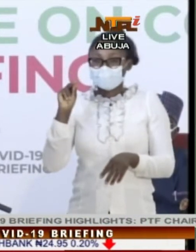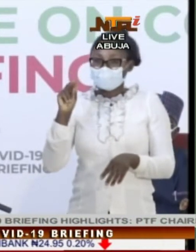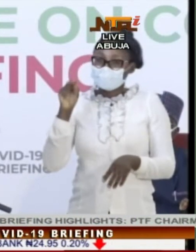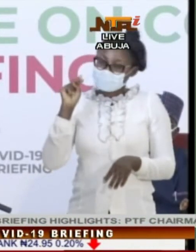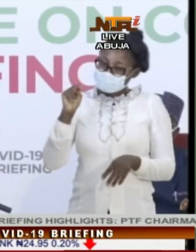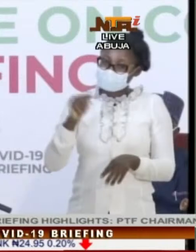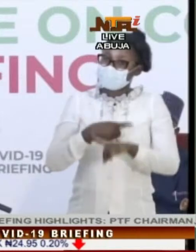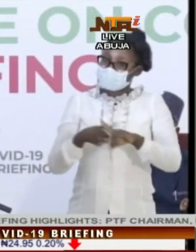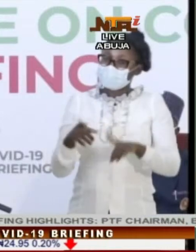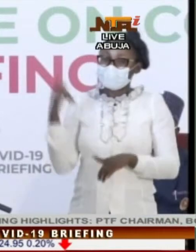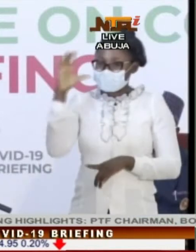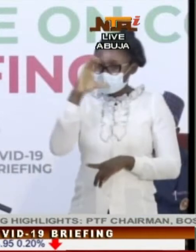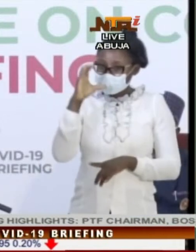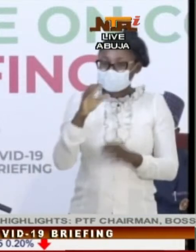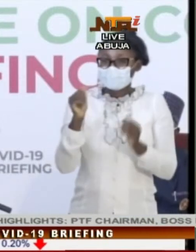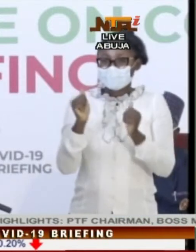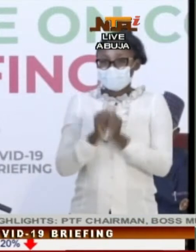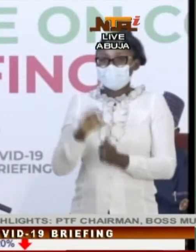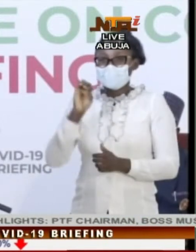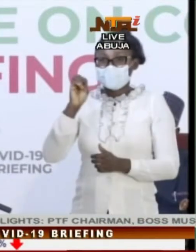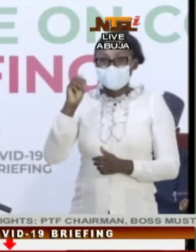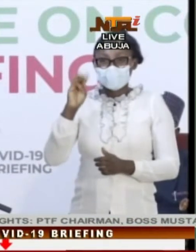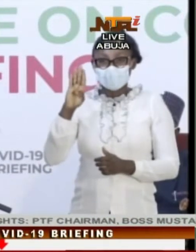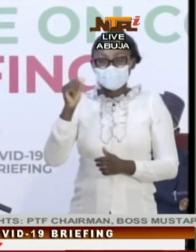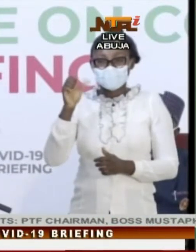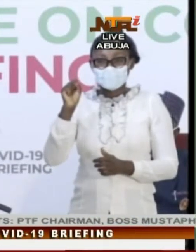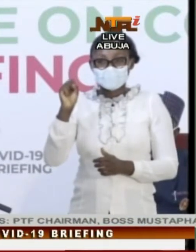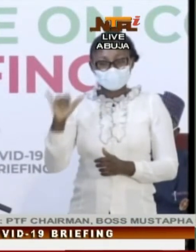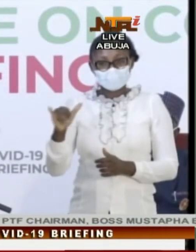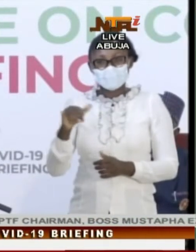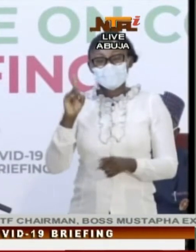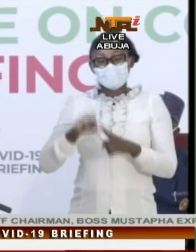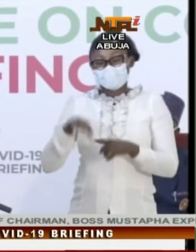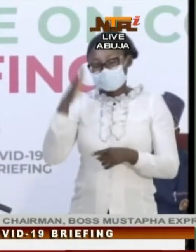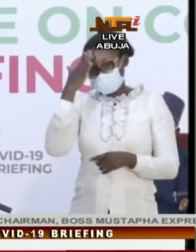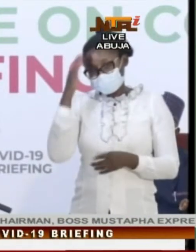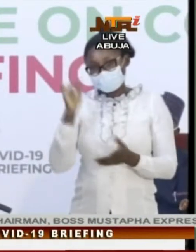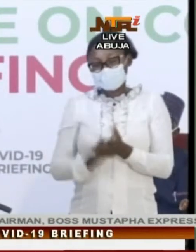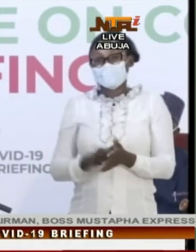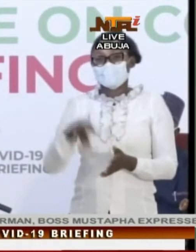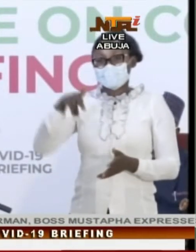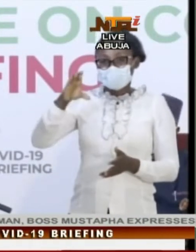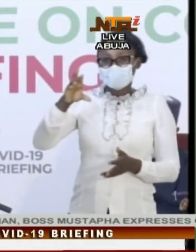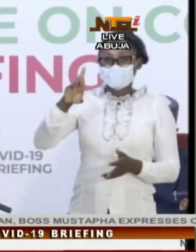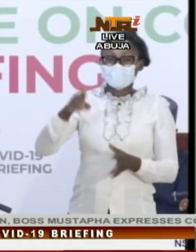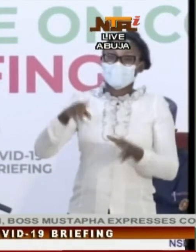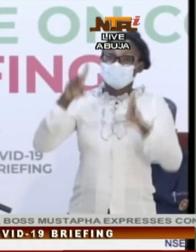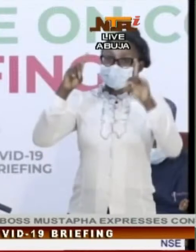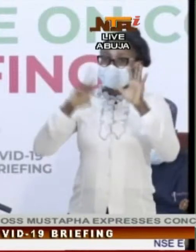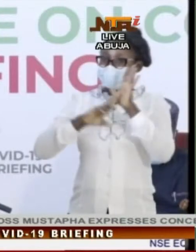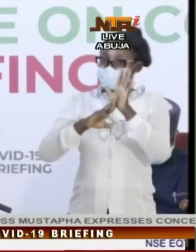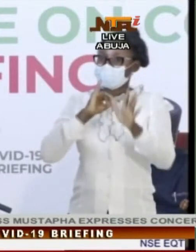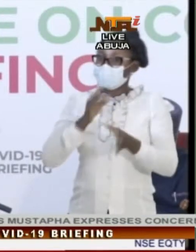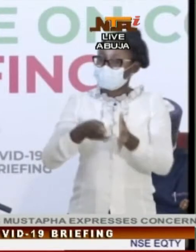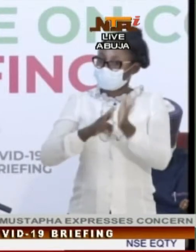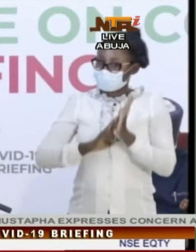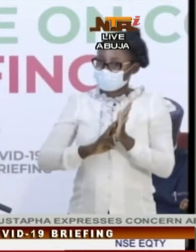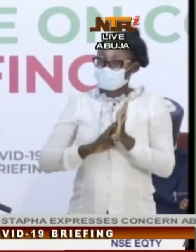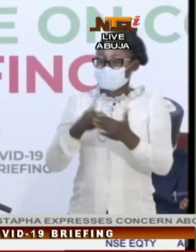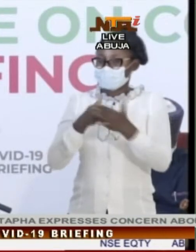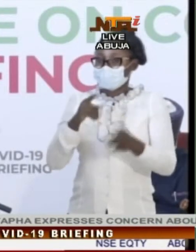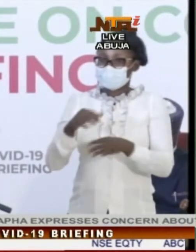that a COVID PCR test is required before you go around trying to get it. Do not waste your money